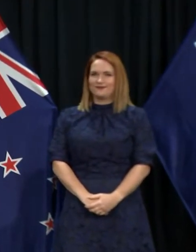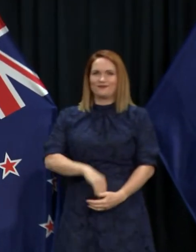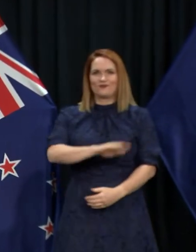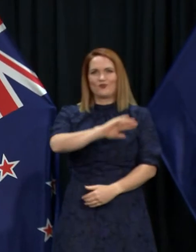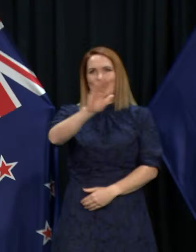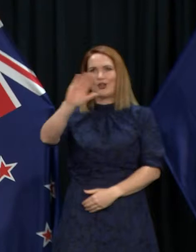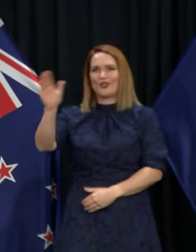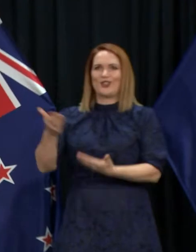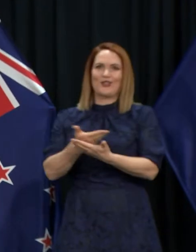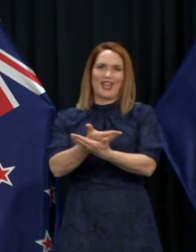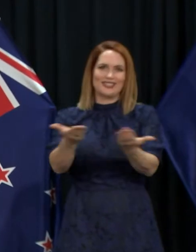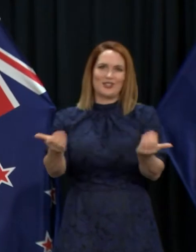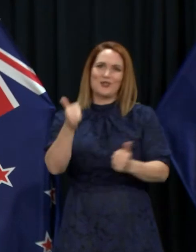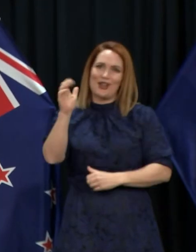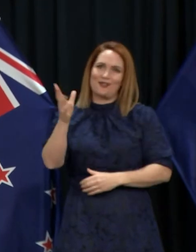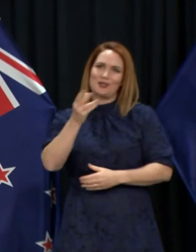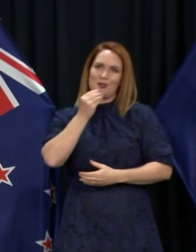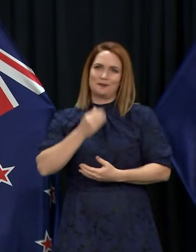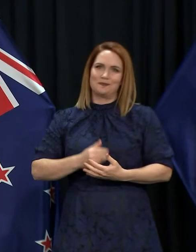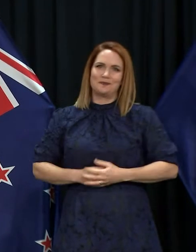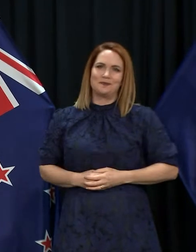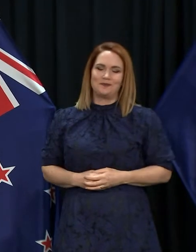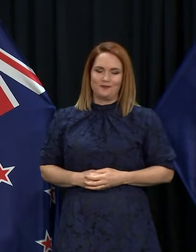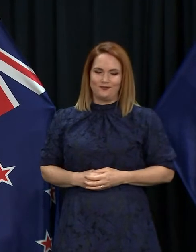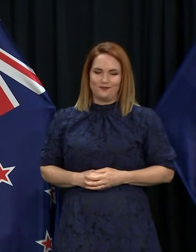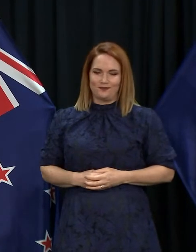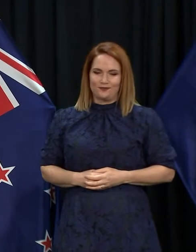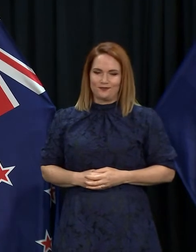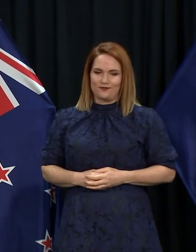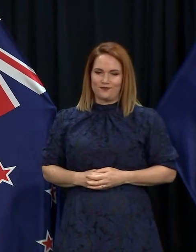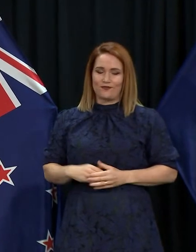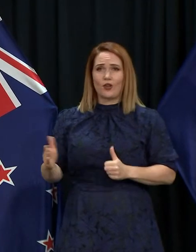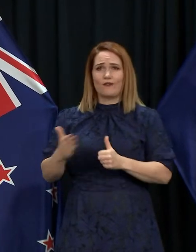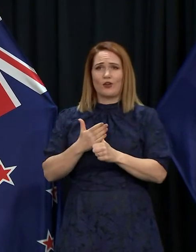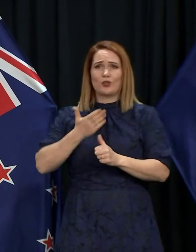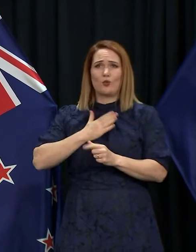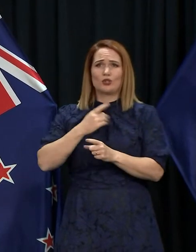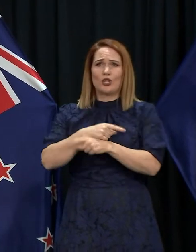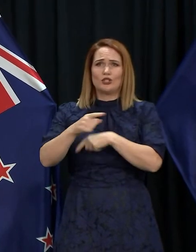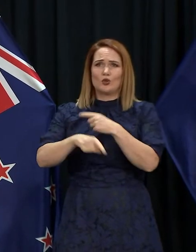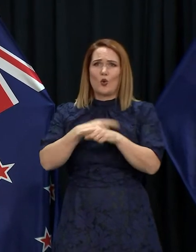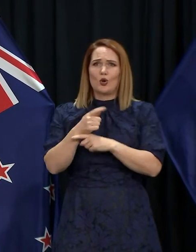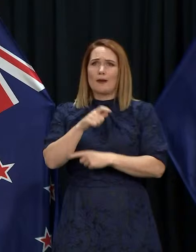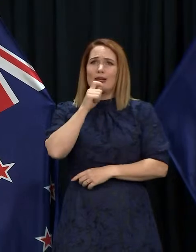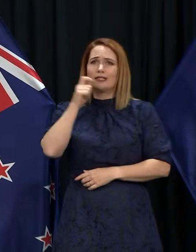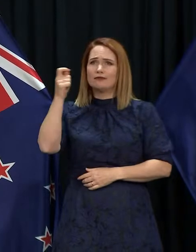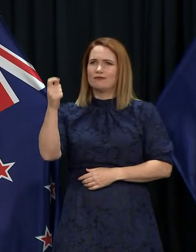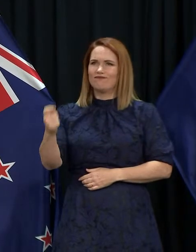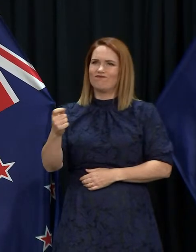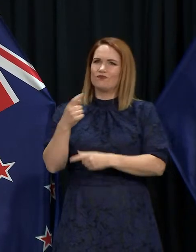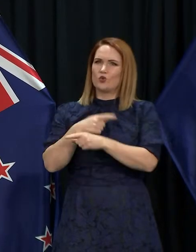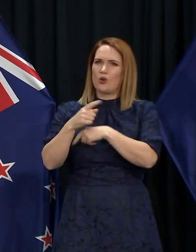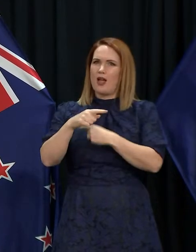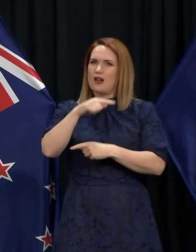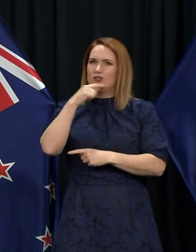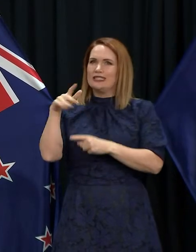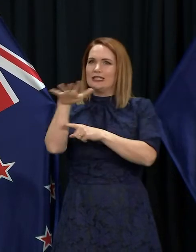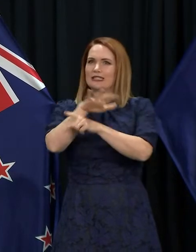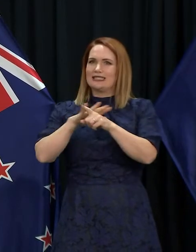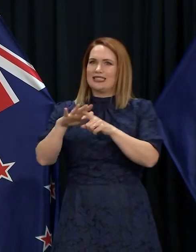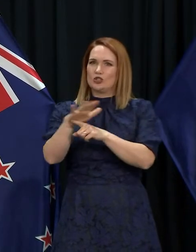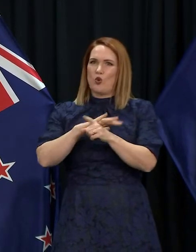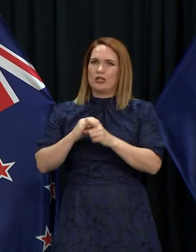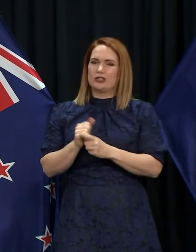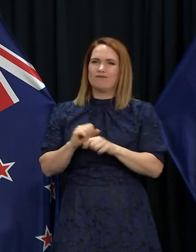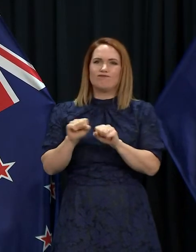Kia ora koutou katoa. Good afternoon. I'll begin with a comment on the reports of war crimes and crimes against humanity committed